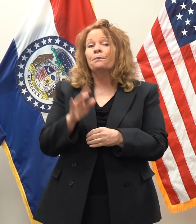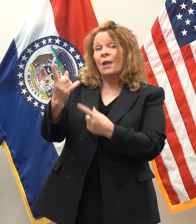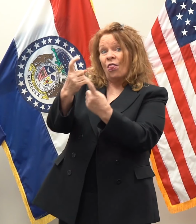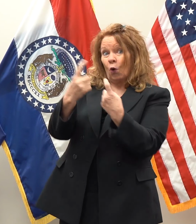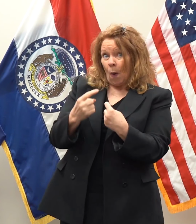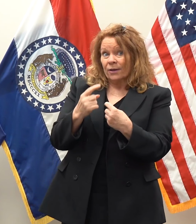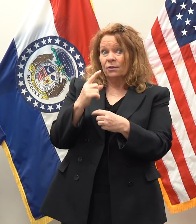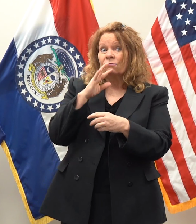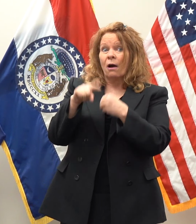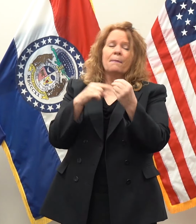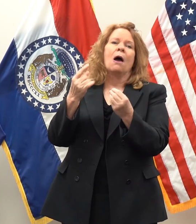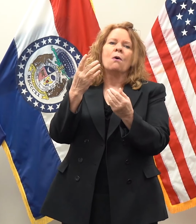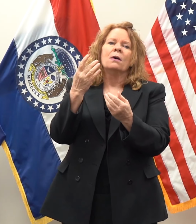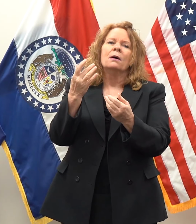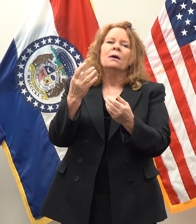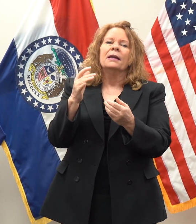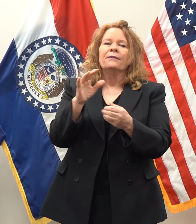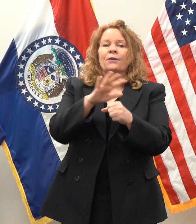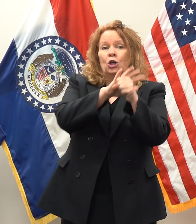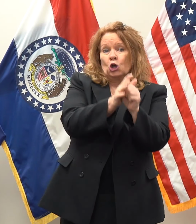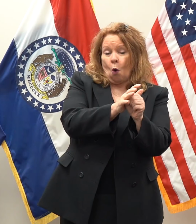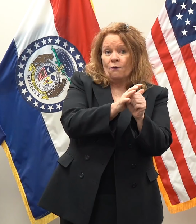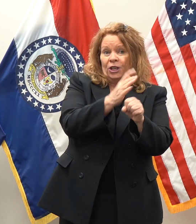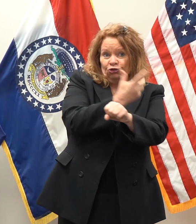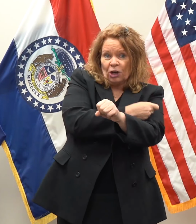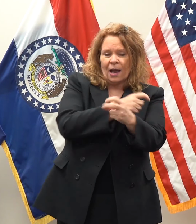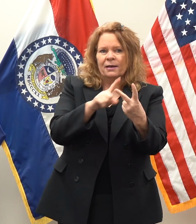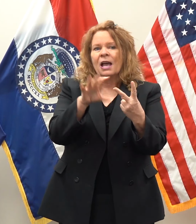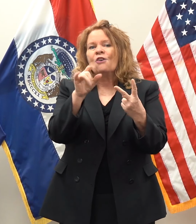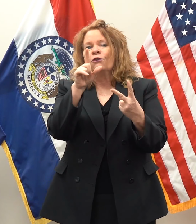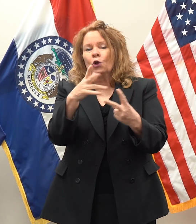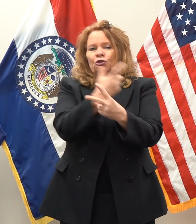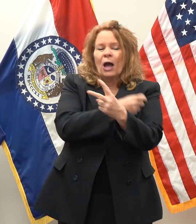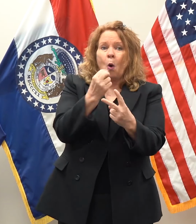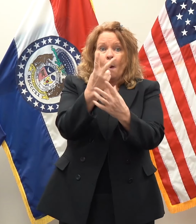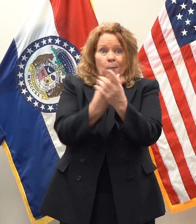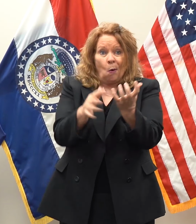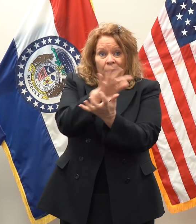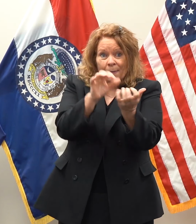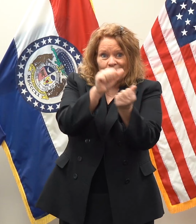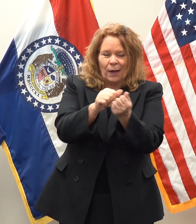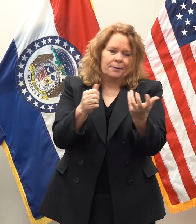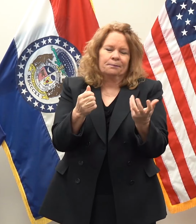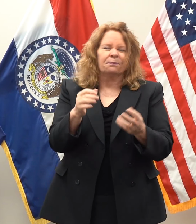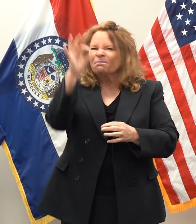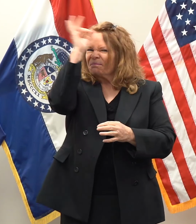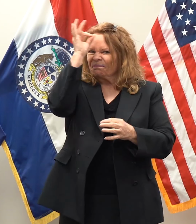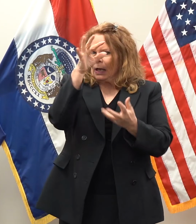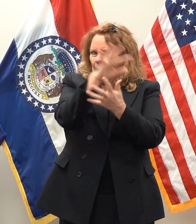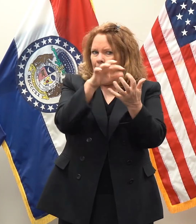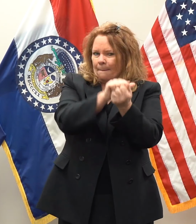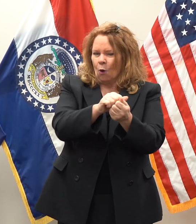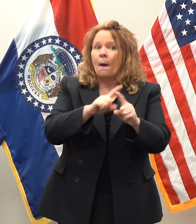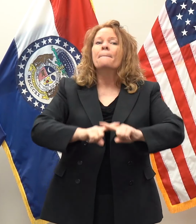is about the availability of the COVID and flu shot or a combination shot. I'm not aware of any combination shot, but I